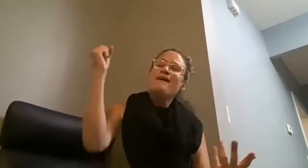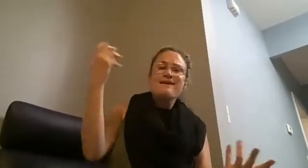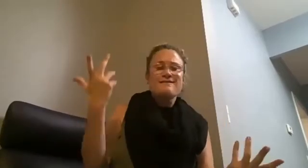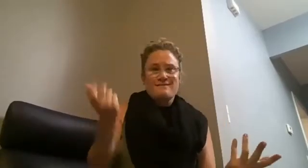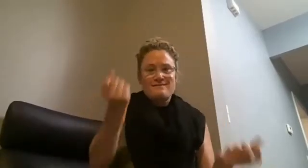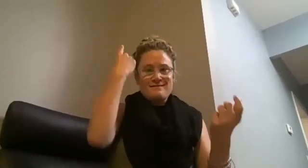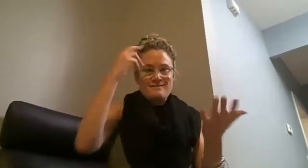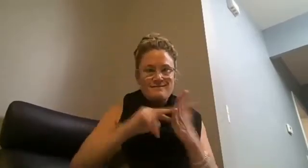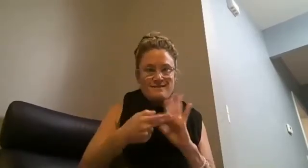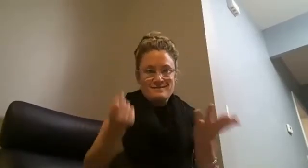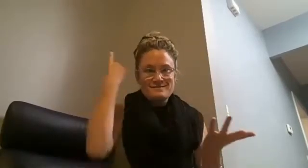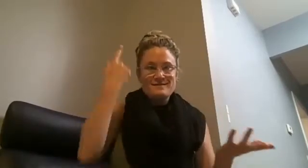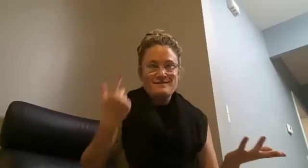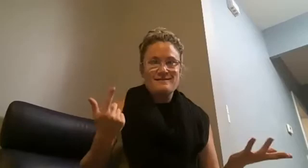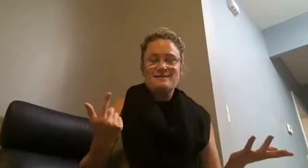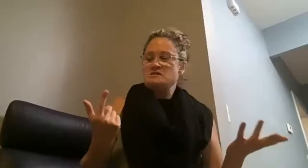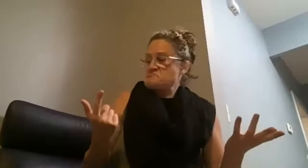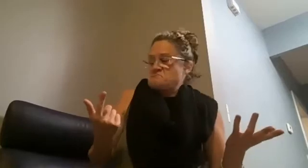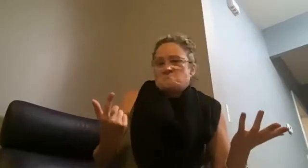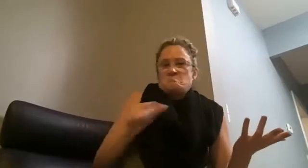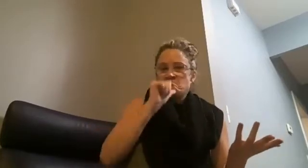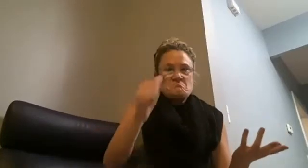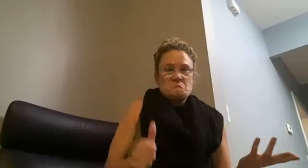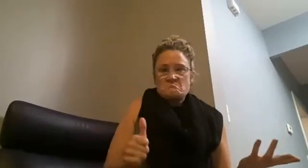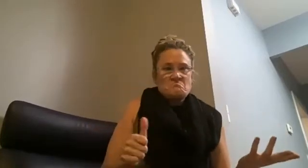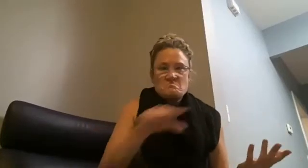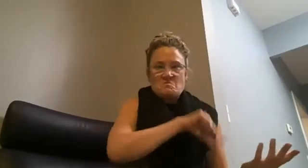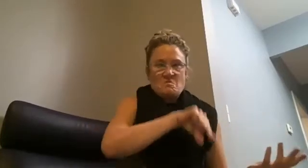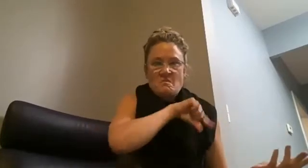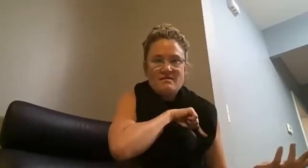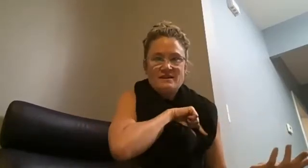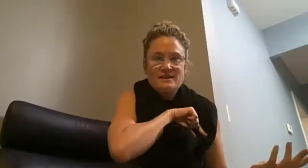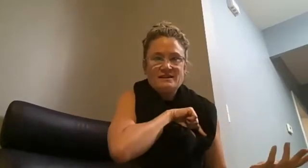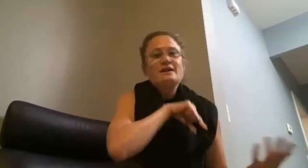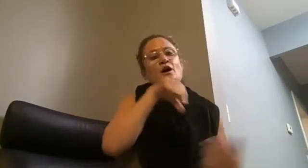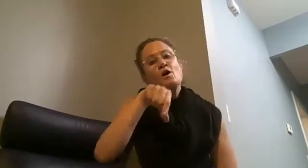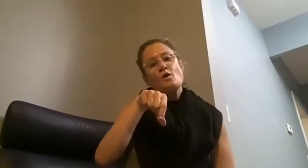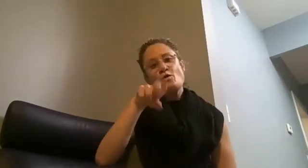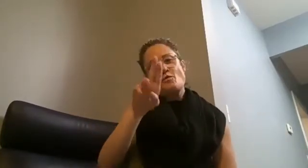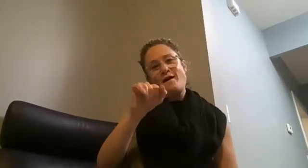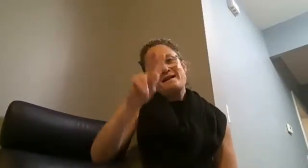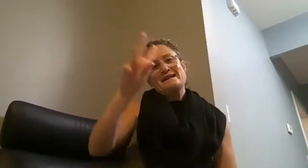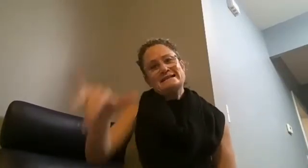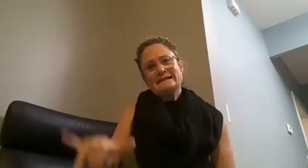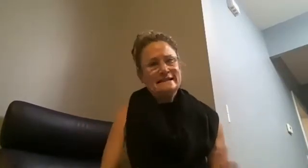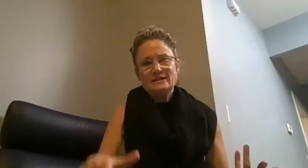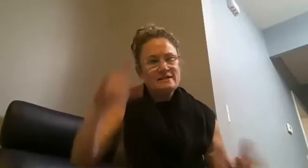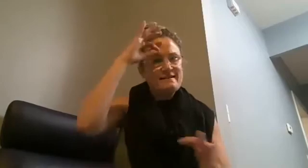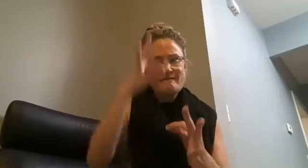he was talking about. He said it wasn't the quantity of faith in your life you'd lacked, it was the quality of faith. You've just never really had faith in something that was worth having faith